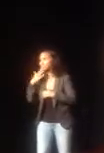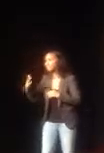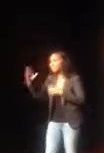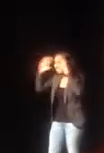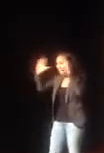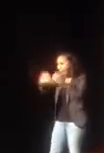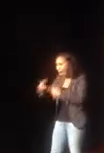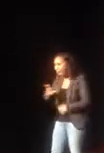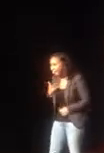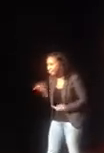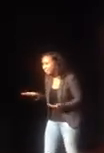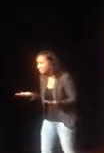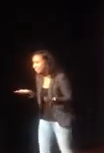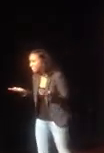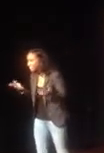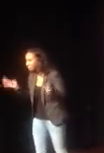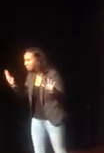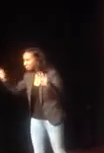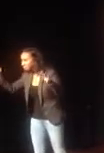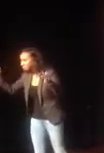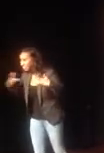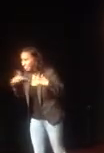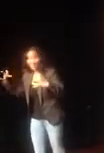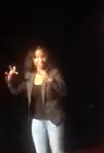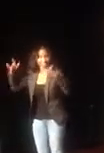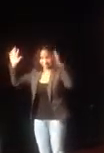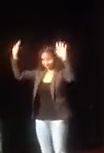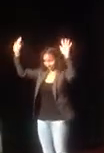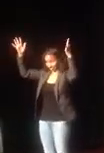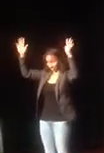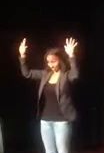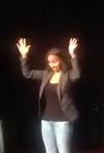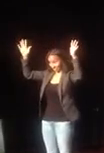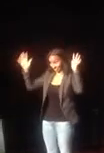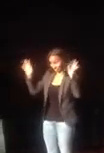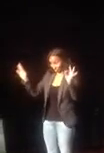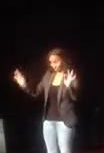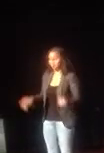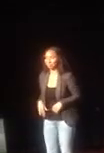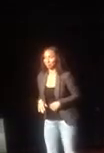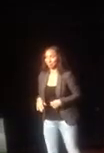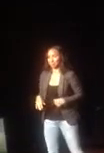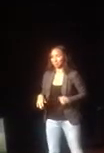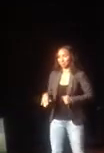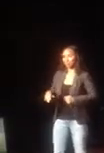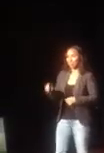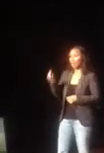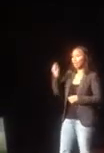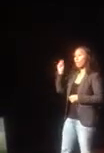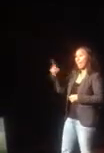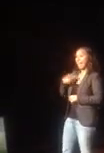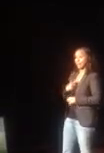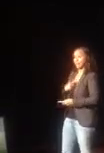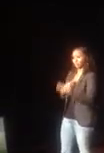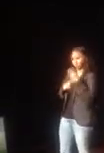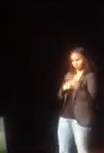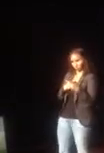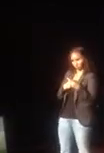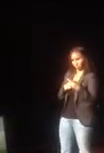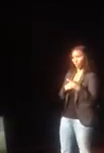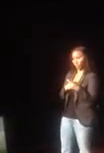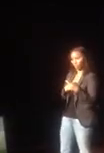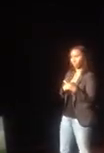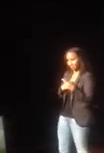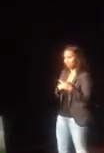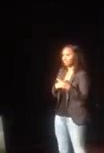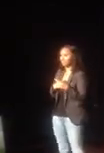How y'all doing? How y'all feeling? Y'all still there, right? All right, so I'm going to perform two pieces tonight.